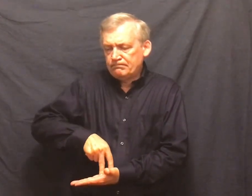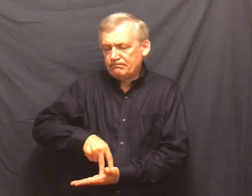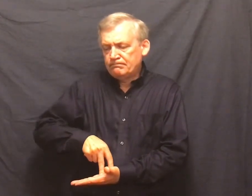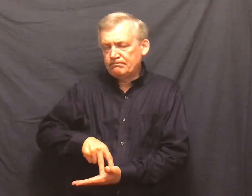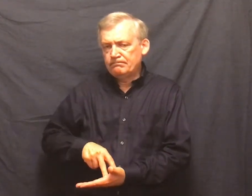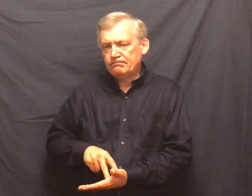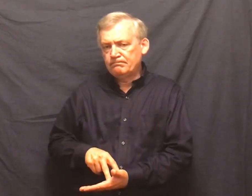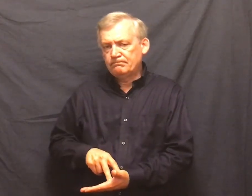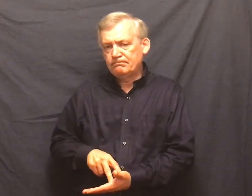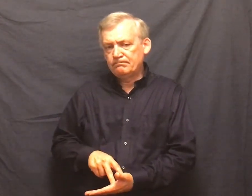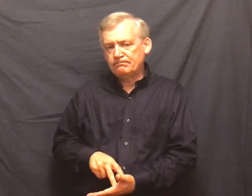Yeah, a drink.